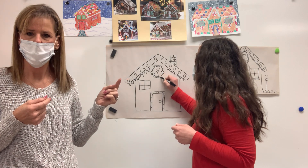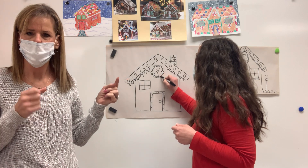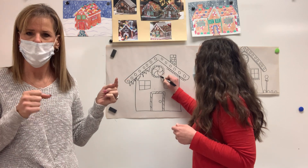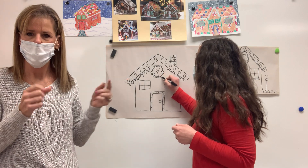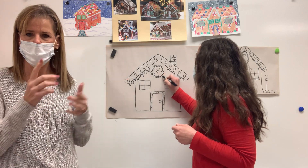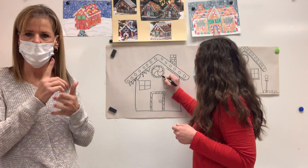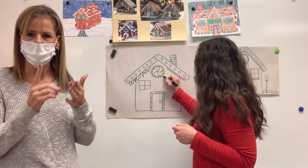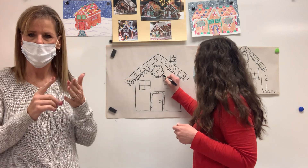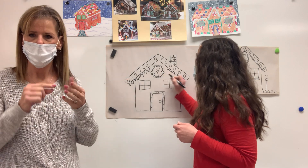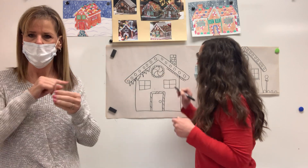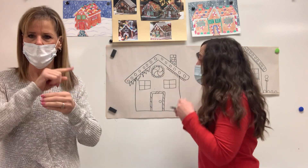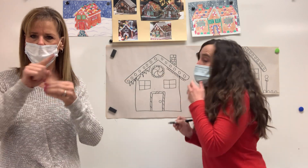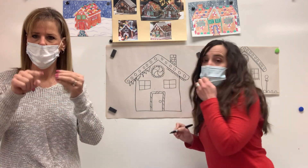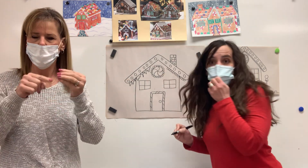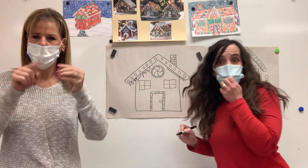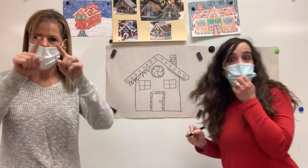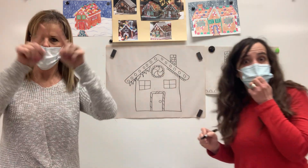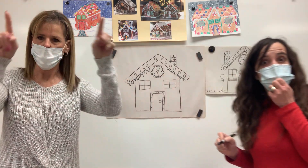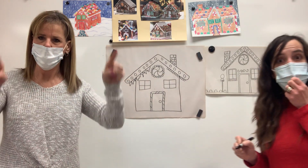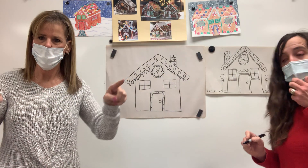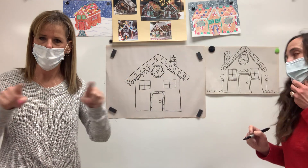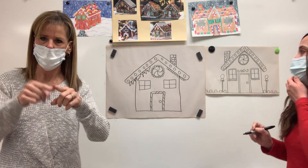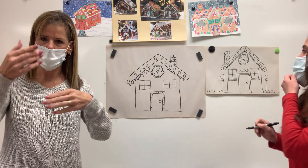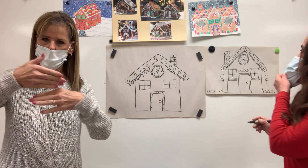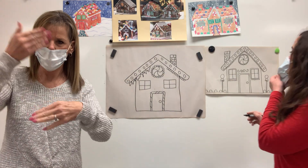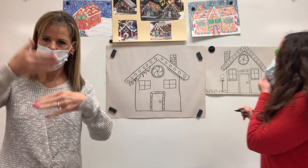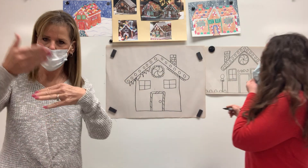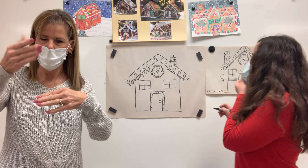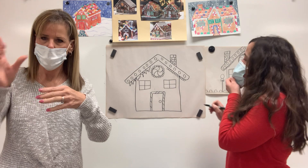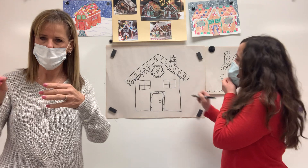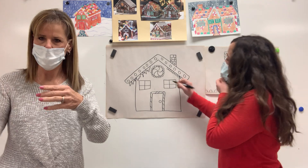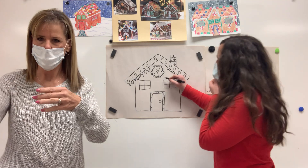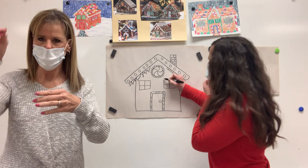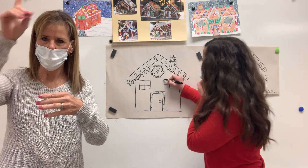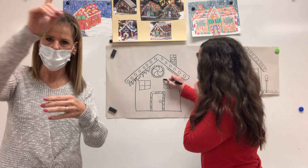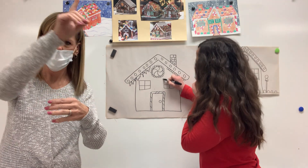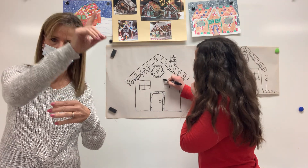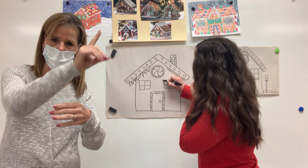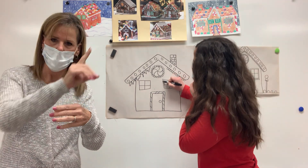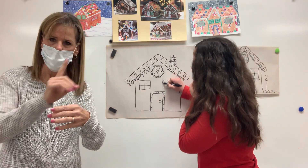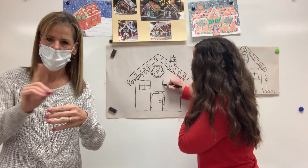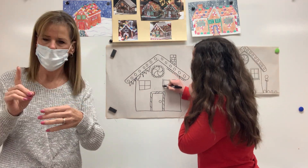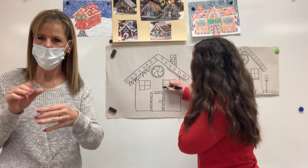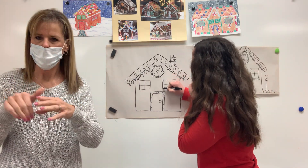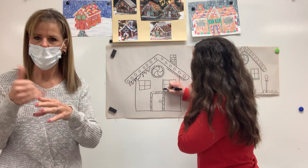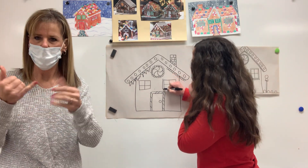the windows. You would definitely see that. So I could outline my windows.